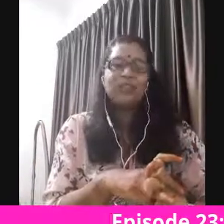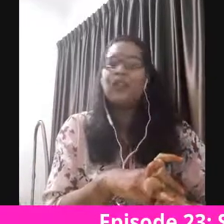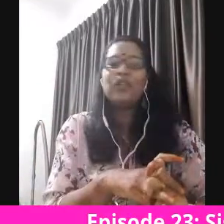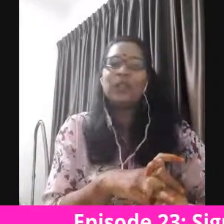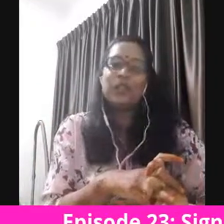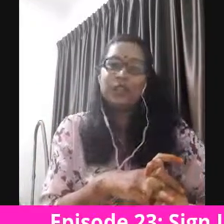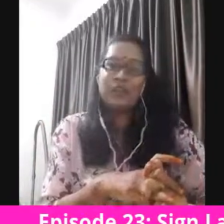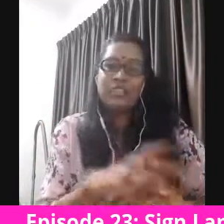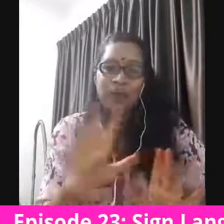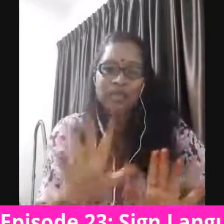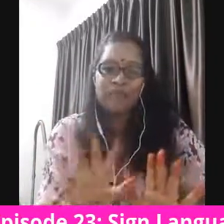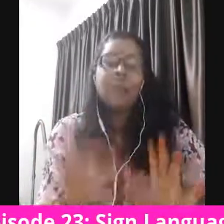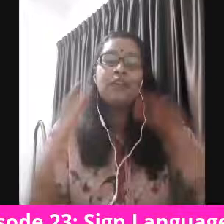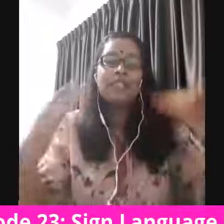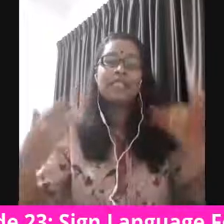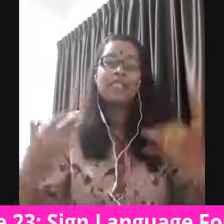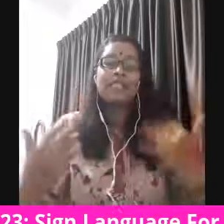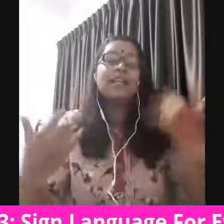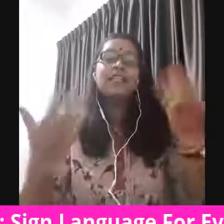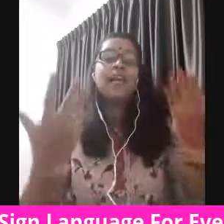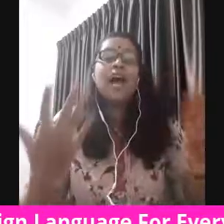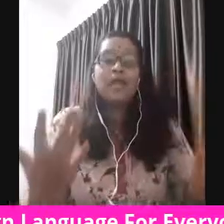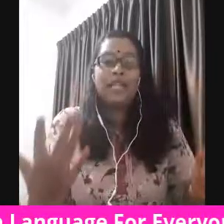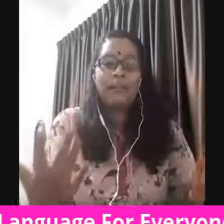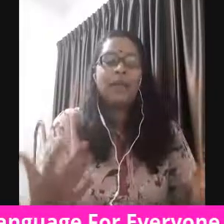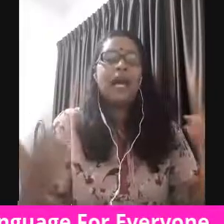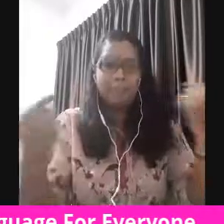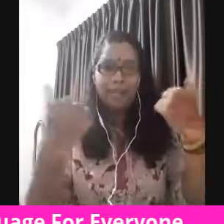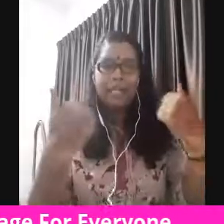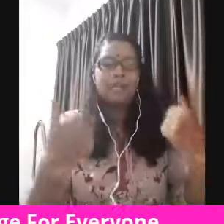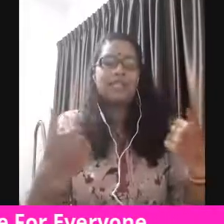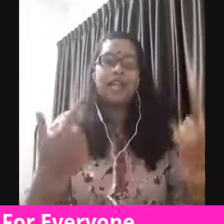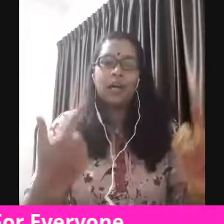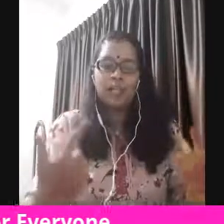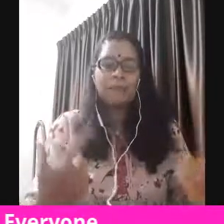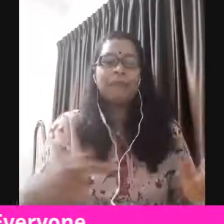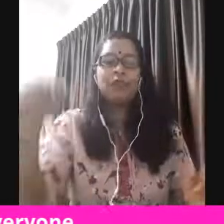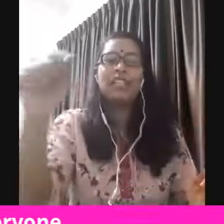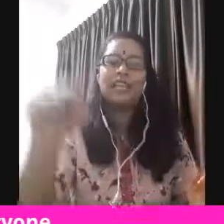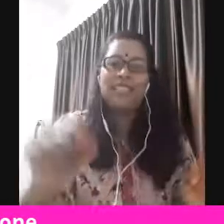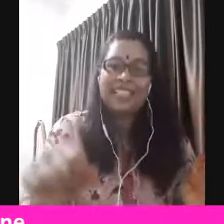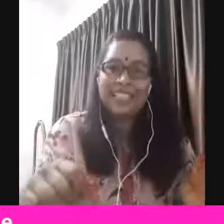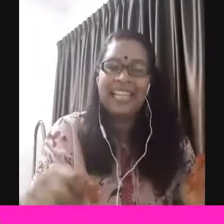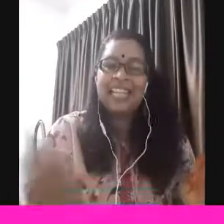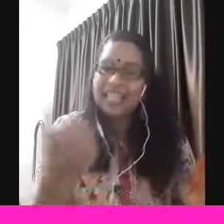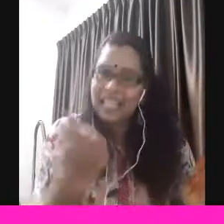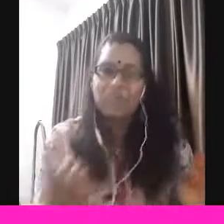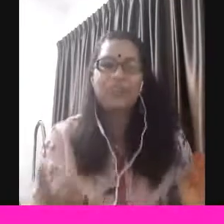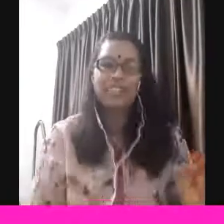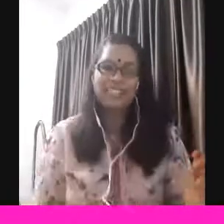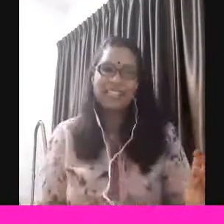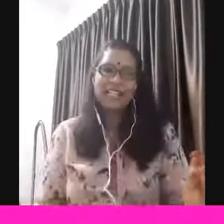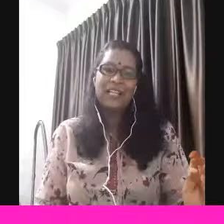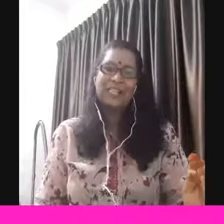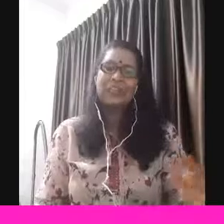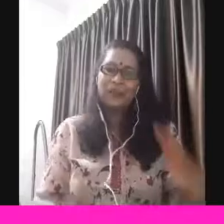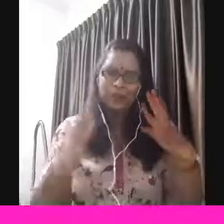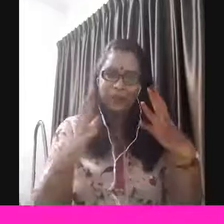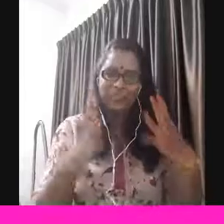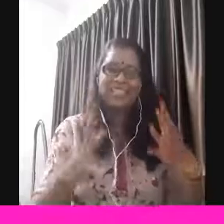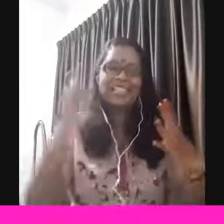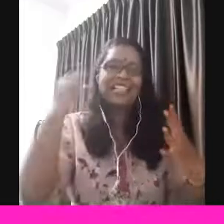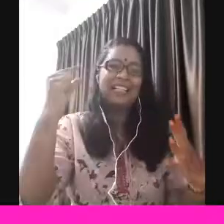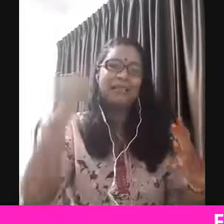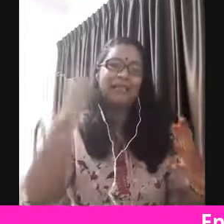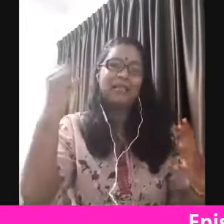school, we no need to introduce ourselves. We Okay. just say our name. My name is Gauri. So they will create name for us.